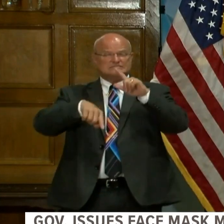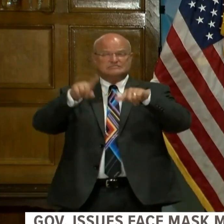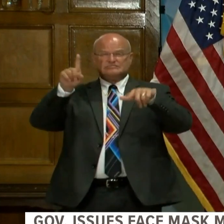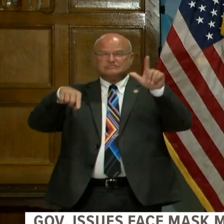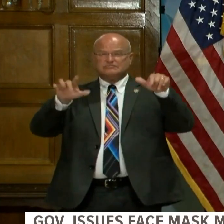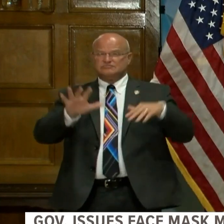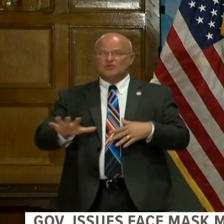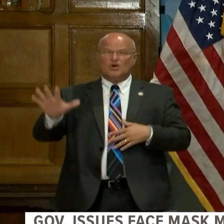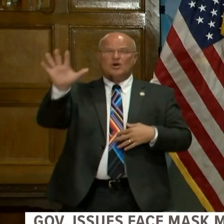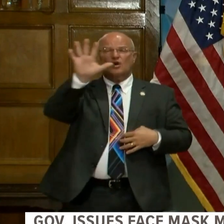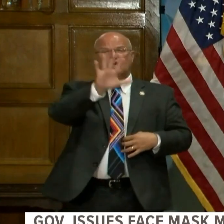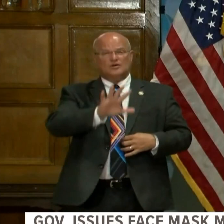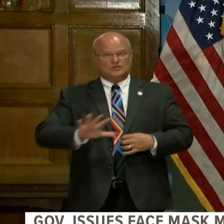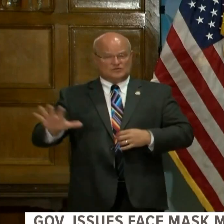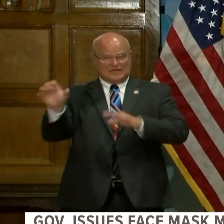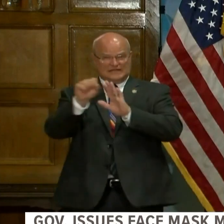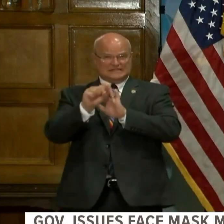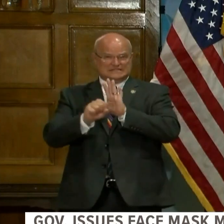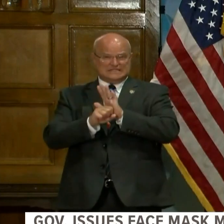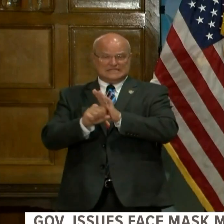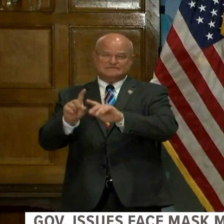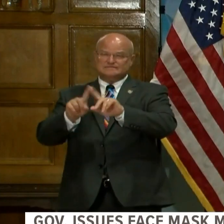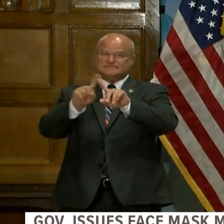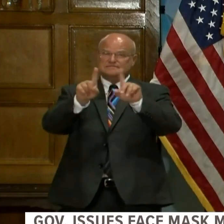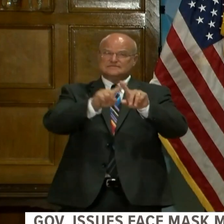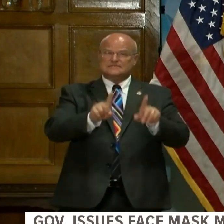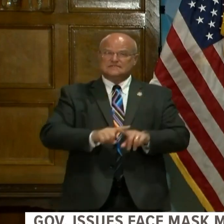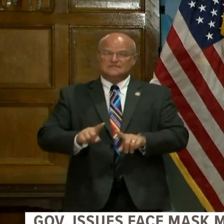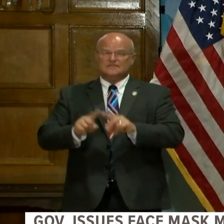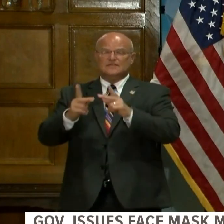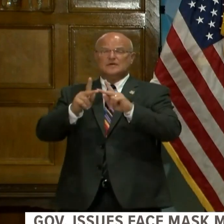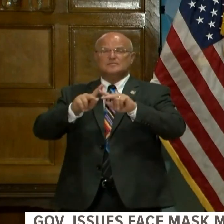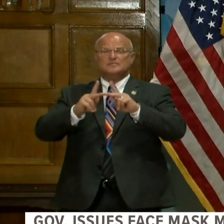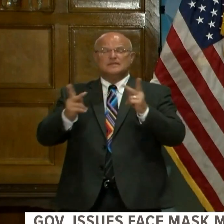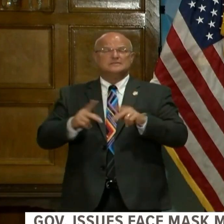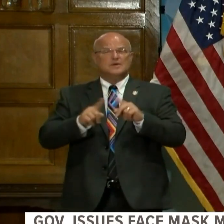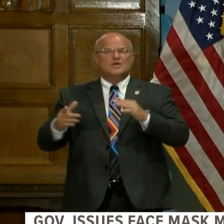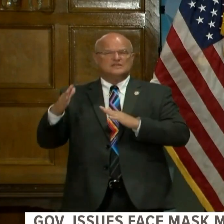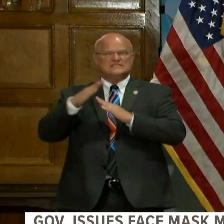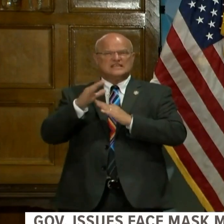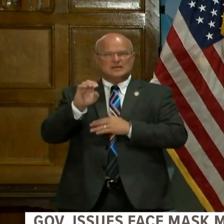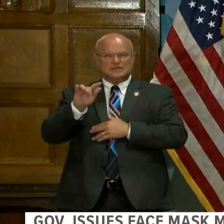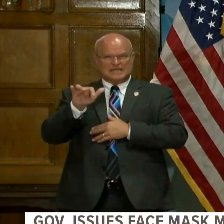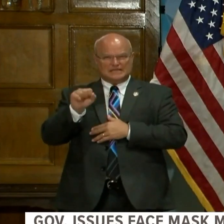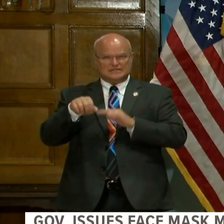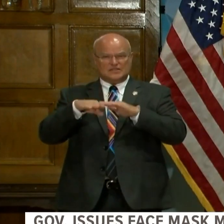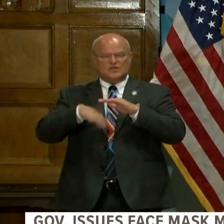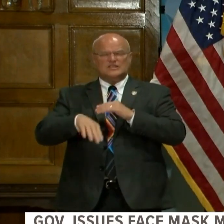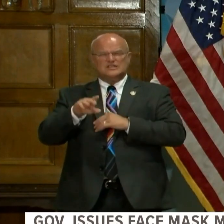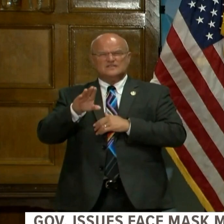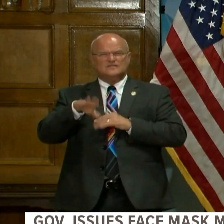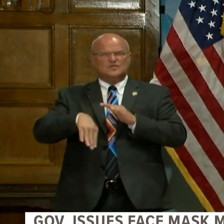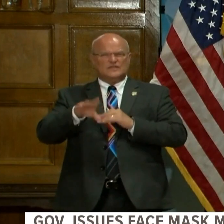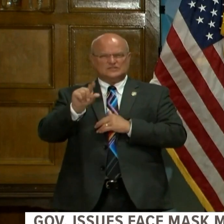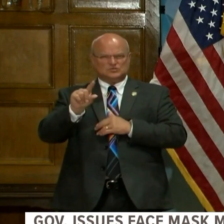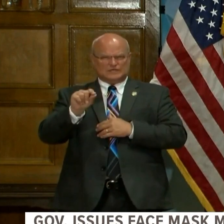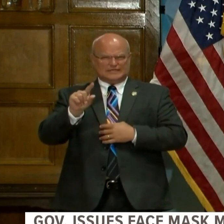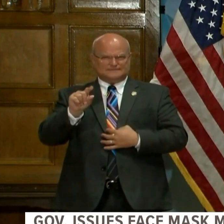spread across the state in different areas, but those are the top counties. The rest are fewer than